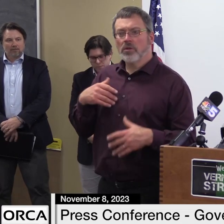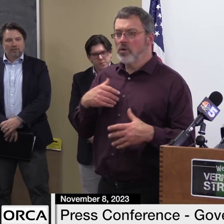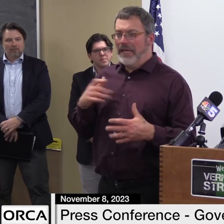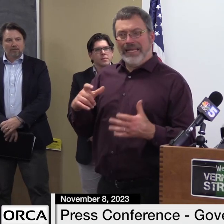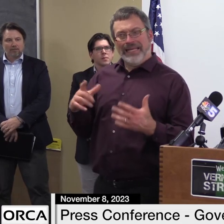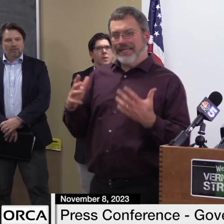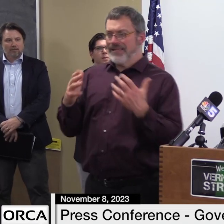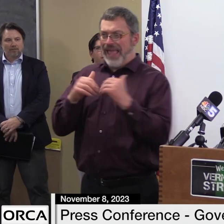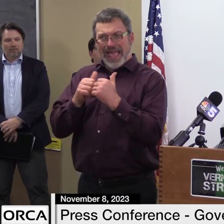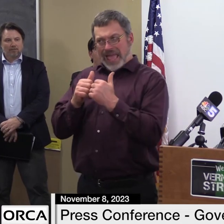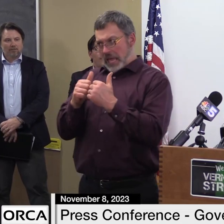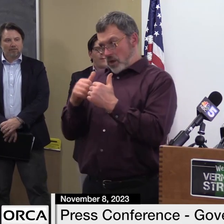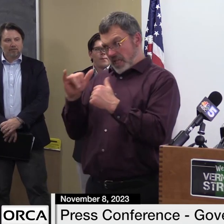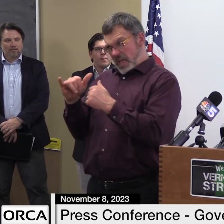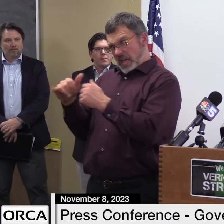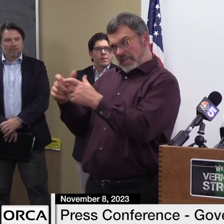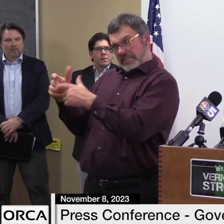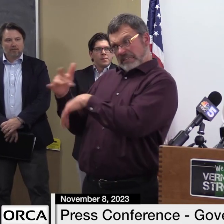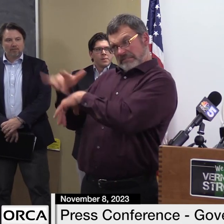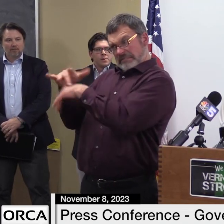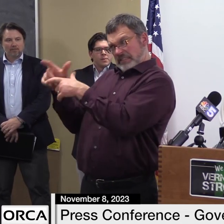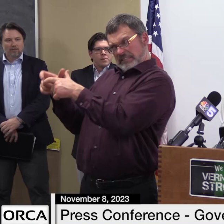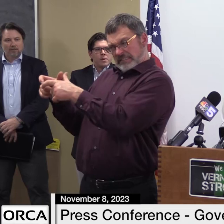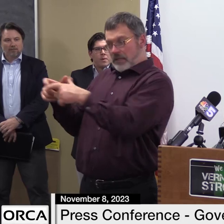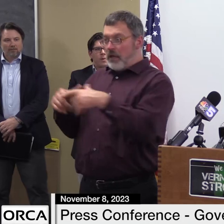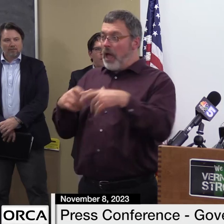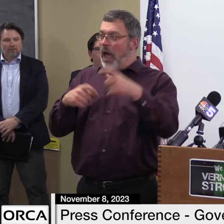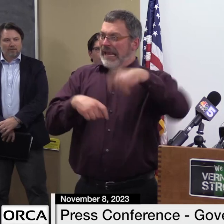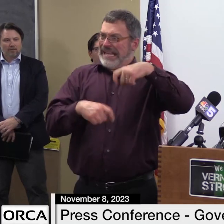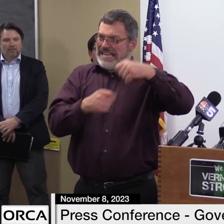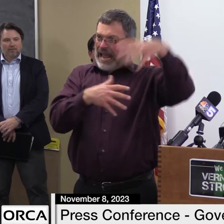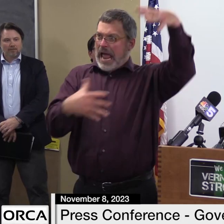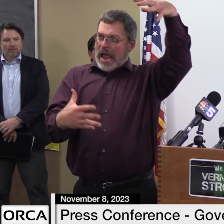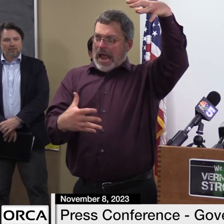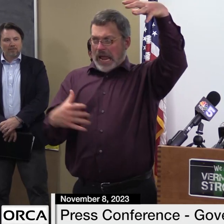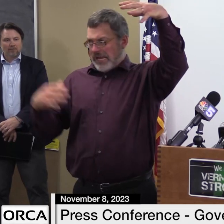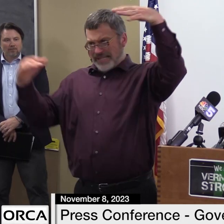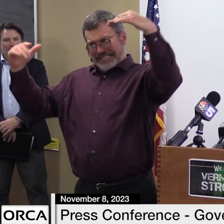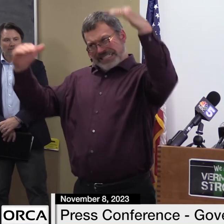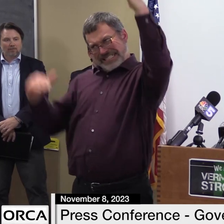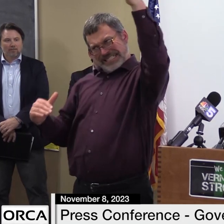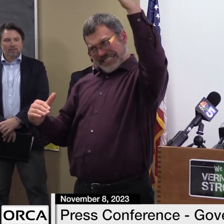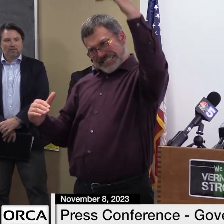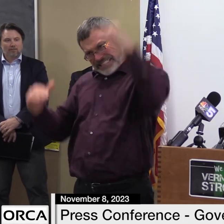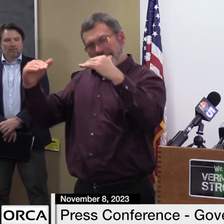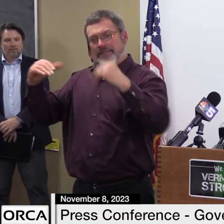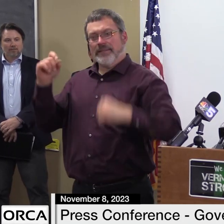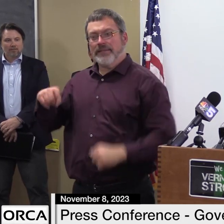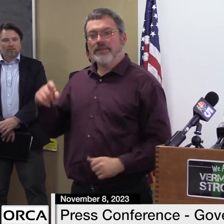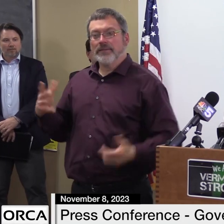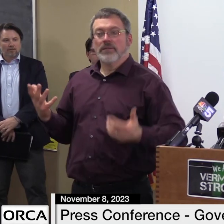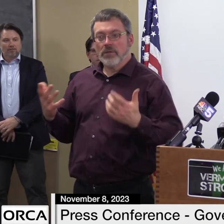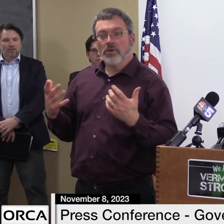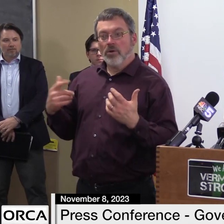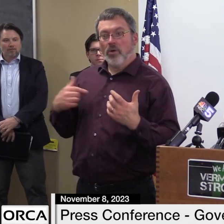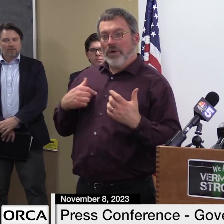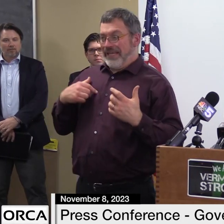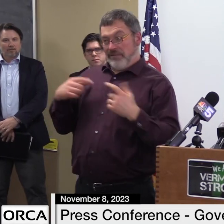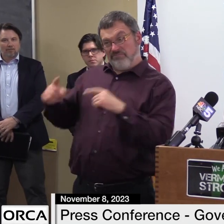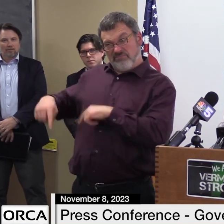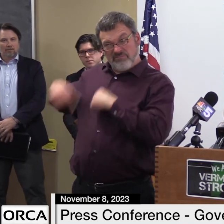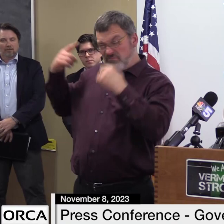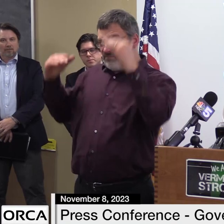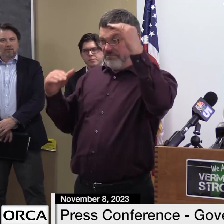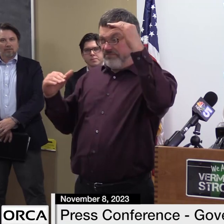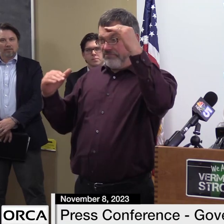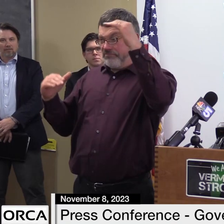set. And so to get ahead of this, we're going to just have to do a lot more than we've been doing. Certainly the